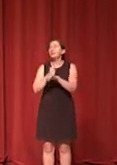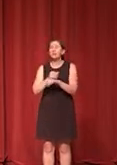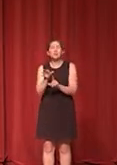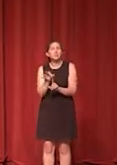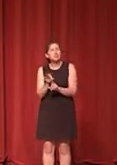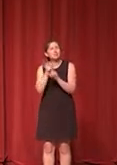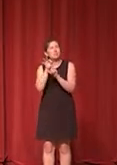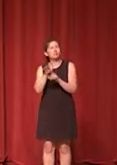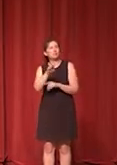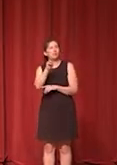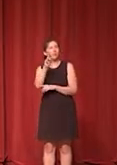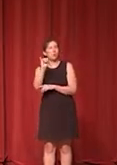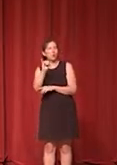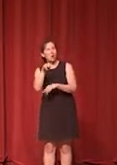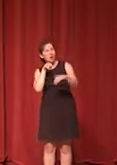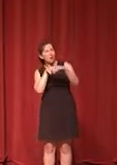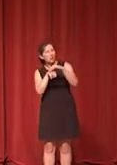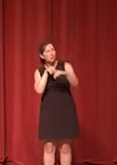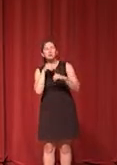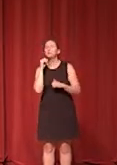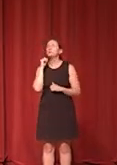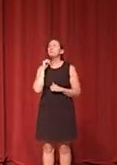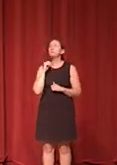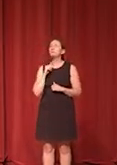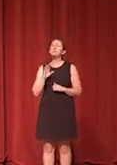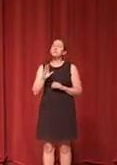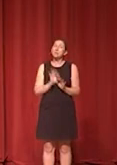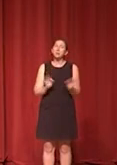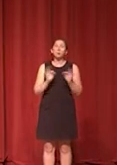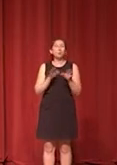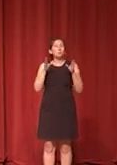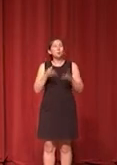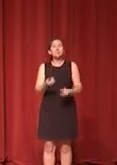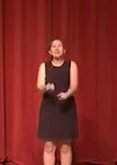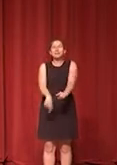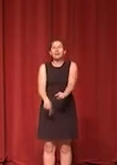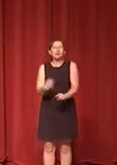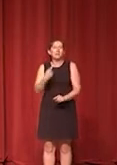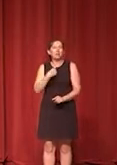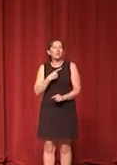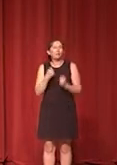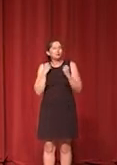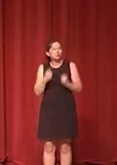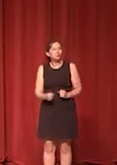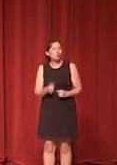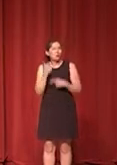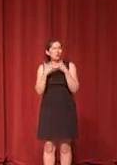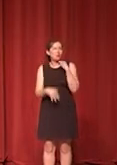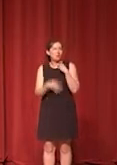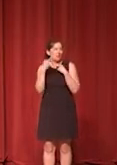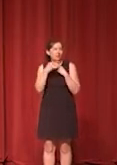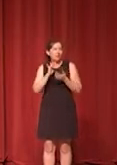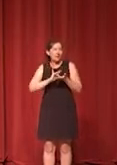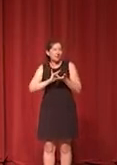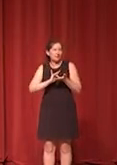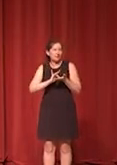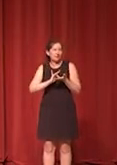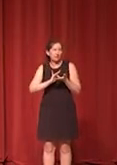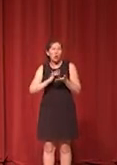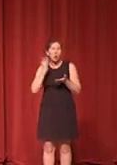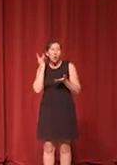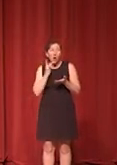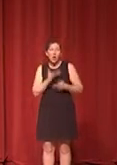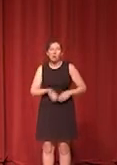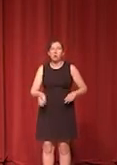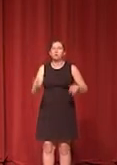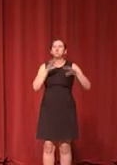people are not on blood thinners, some strong blood thinners, which can increase risk for some of the adverse effects. So there's some processes